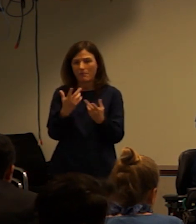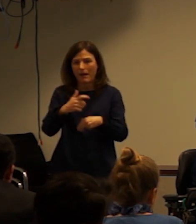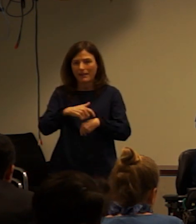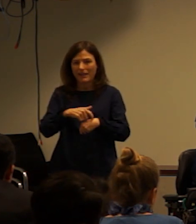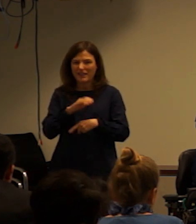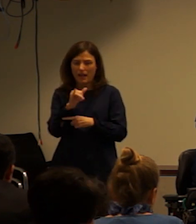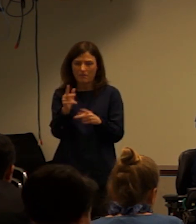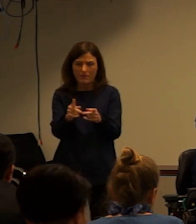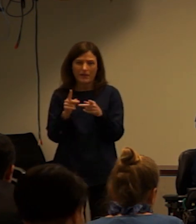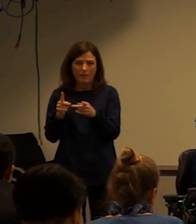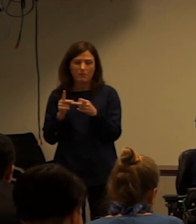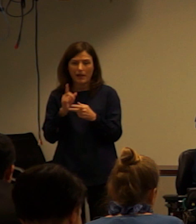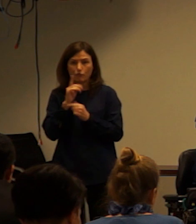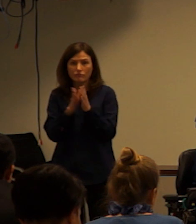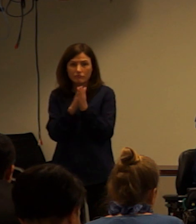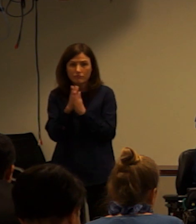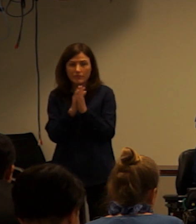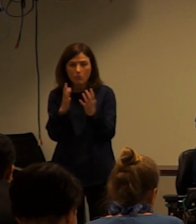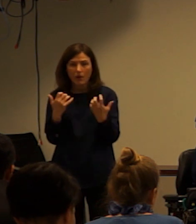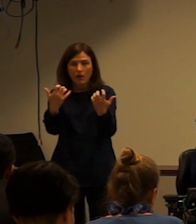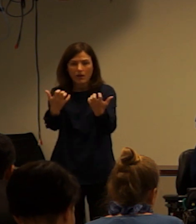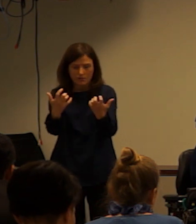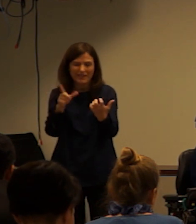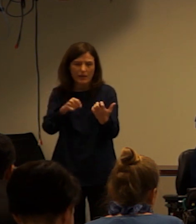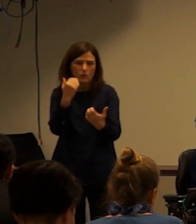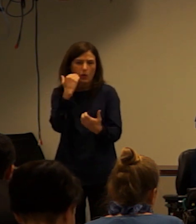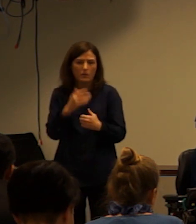eager audience, and they need to know.